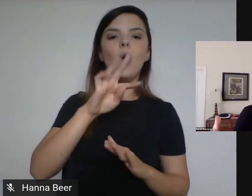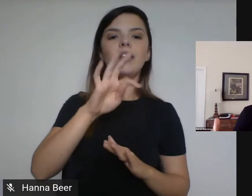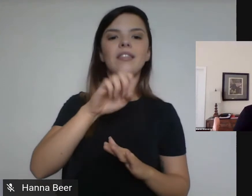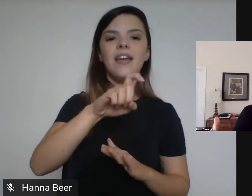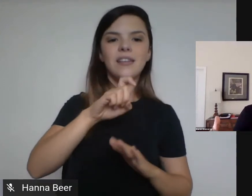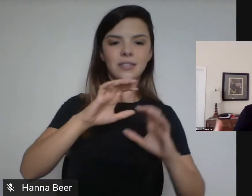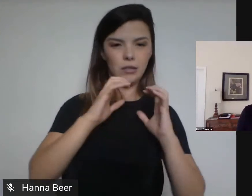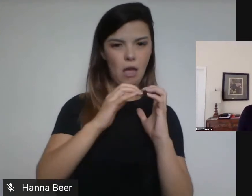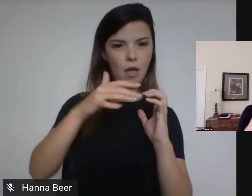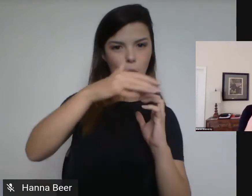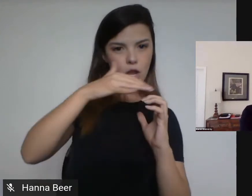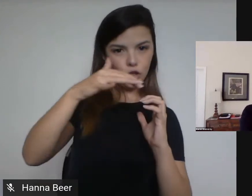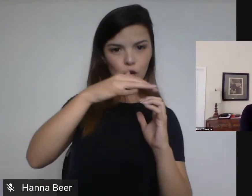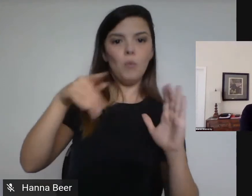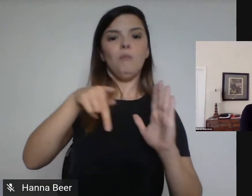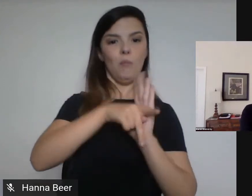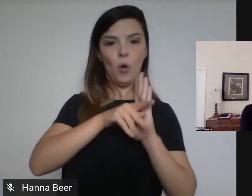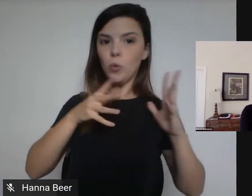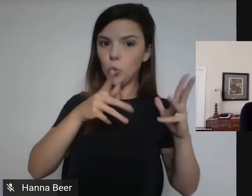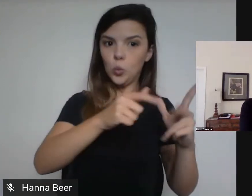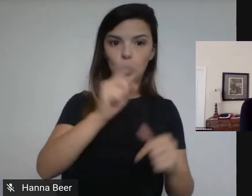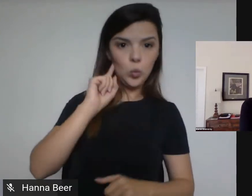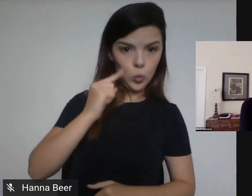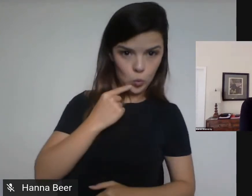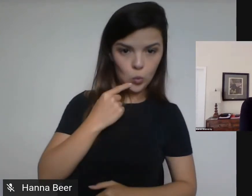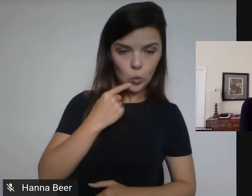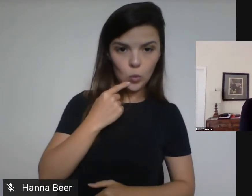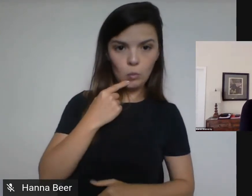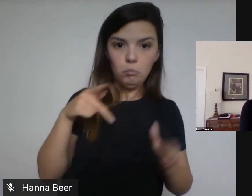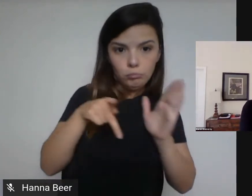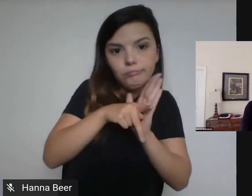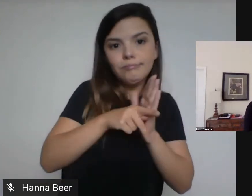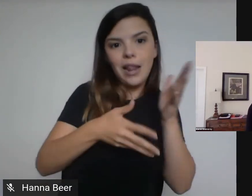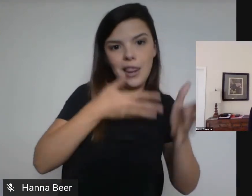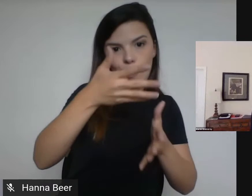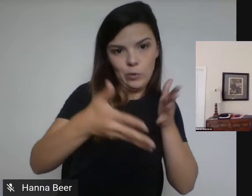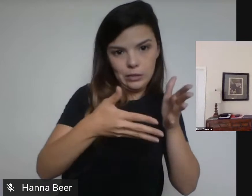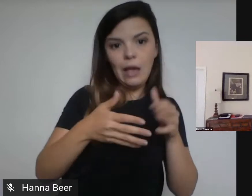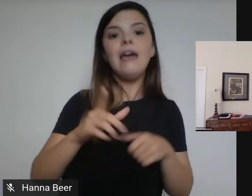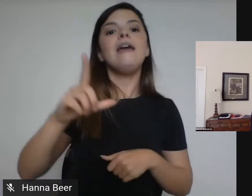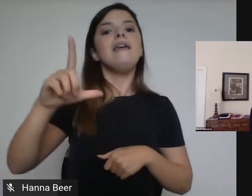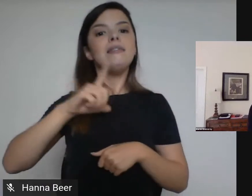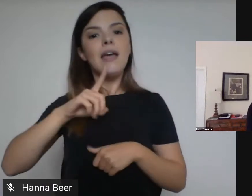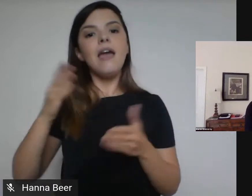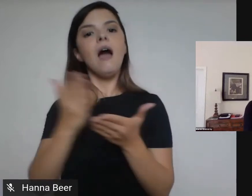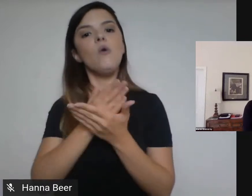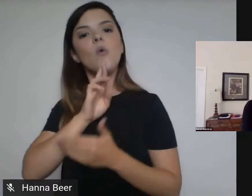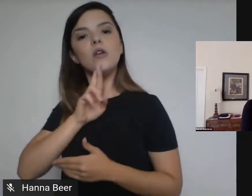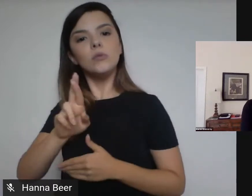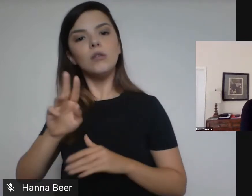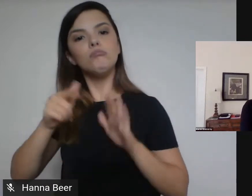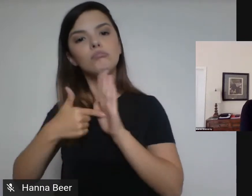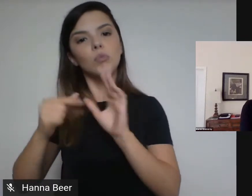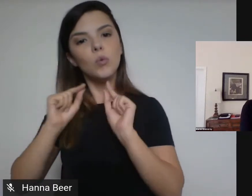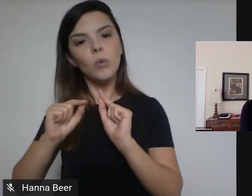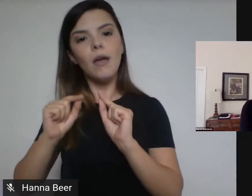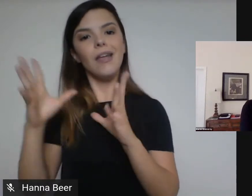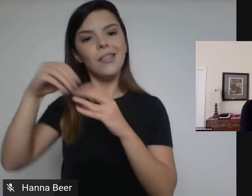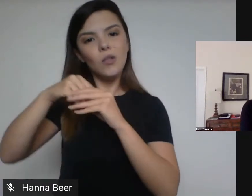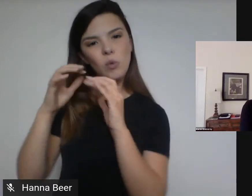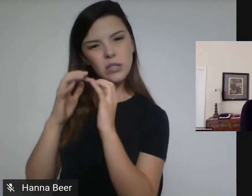whether they know sign language, and responses that are really reflected, particularly in the left hemisphere, that are due